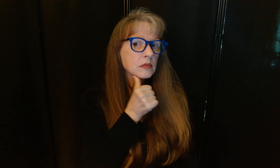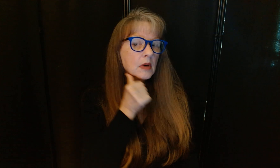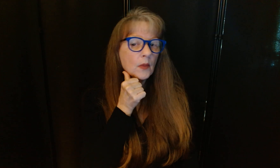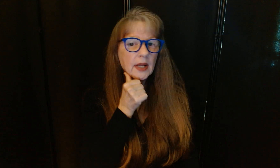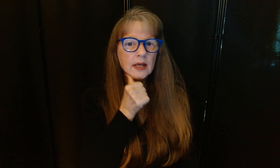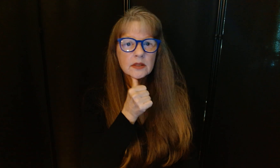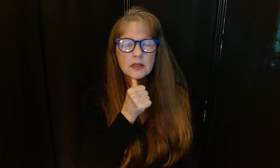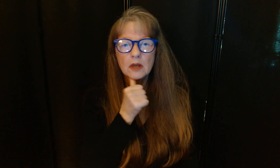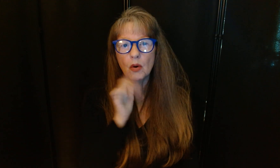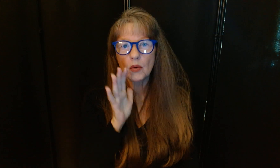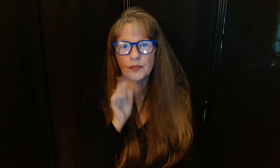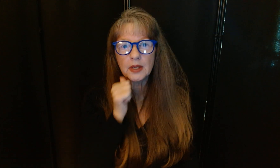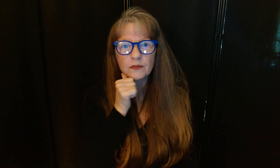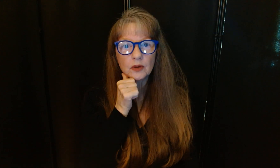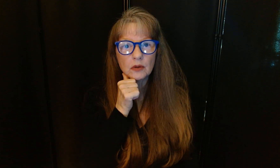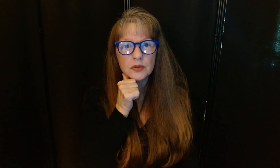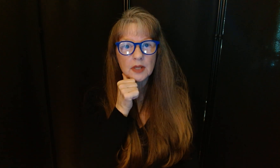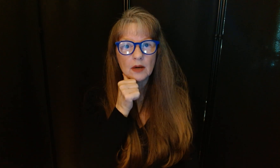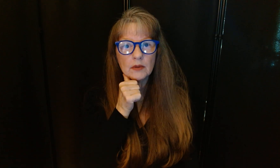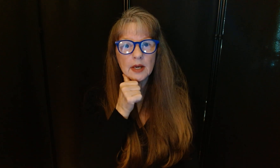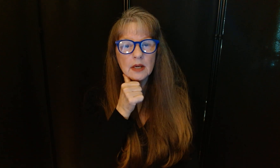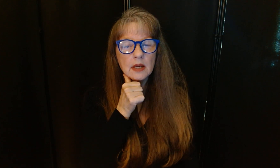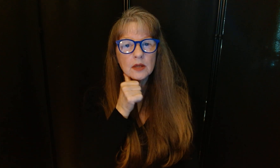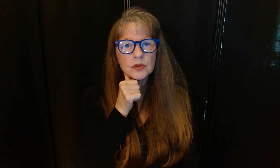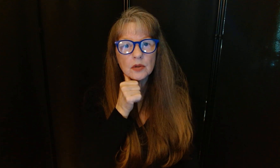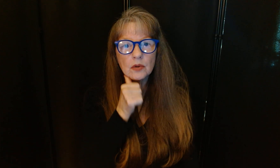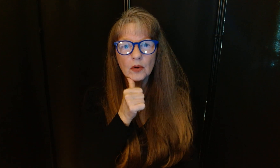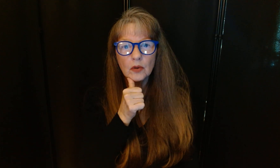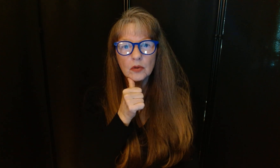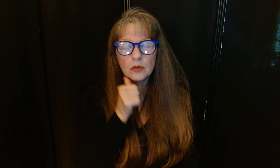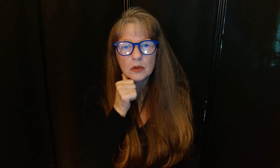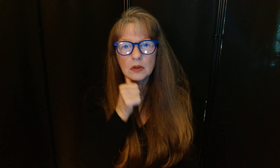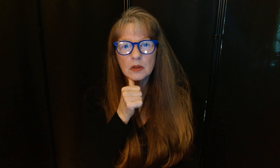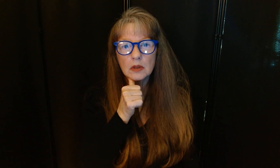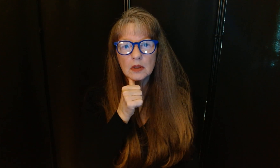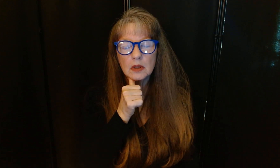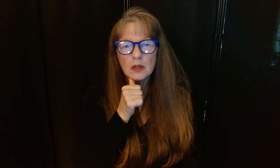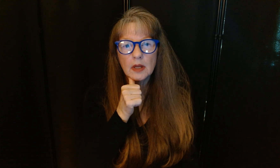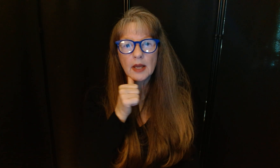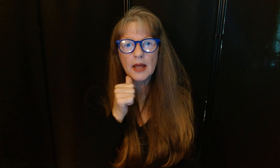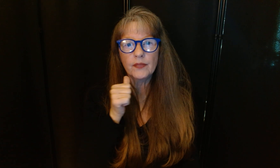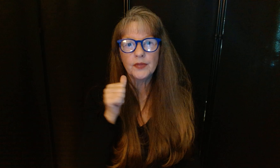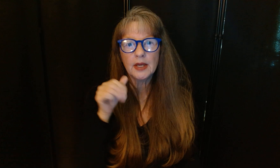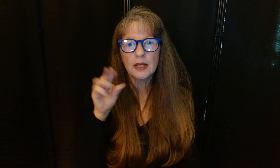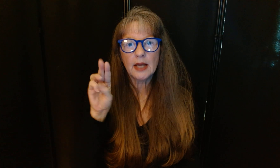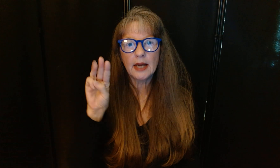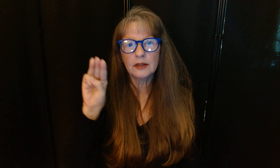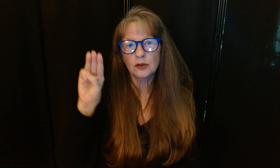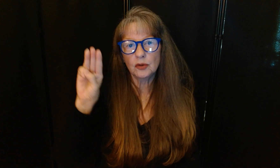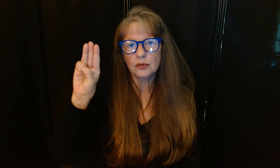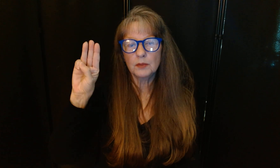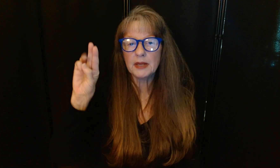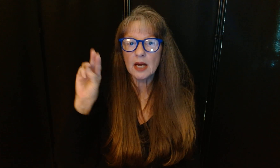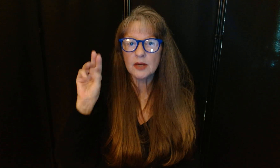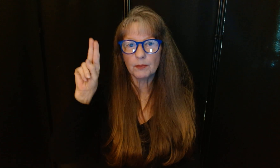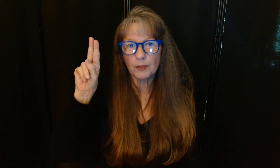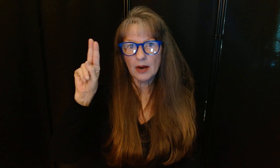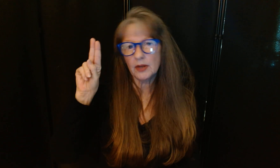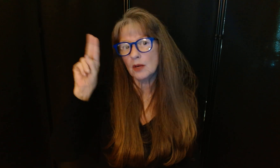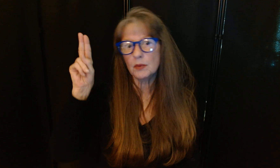went ahead and did the whole thing for Girl Scout, right? So girl, and then because a brownie would be like